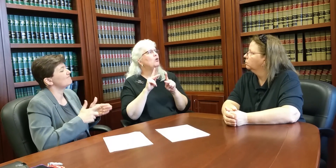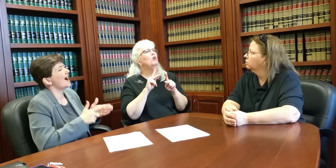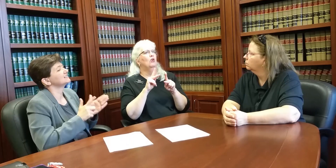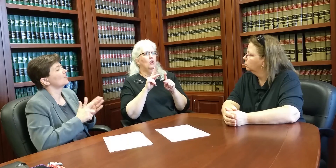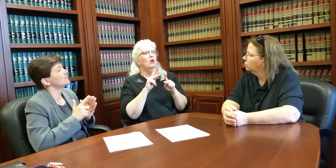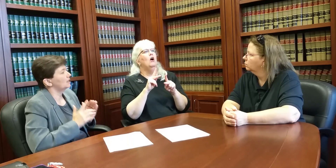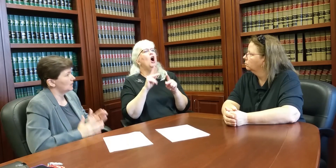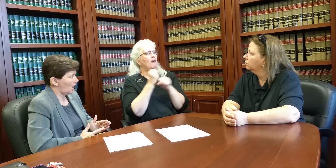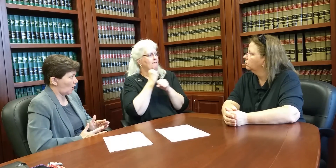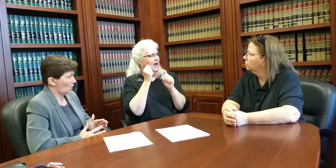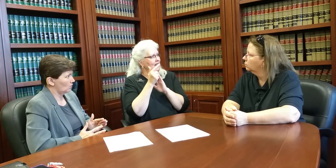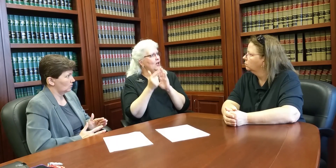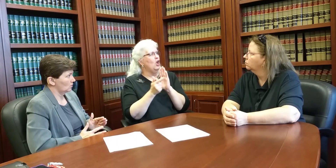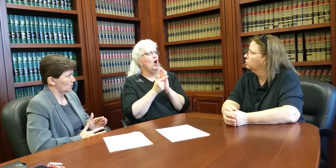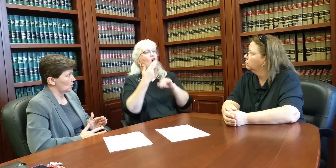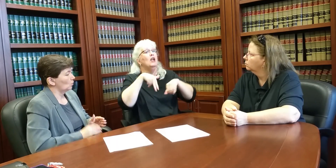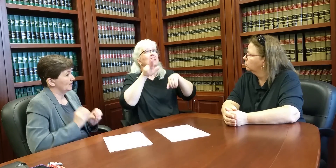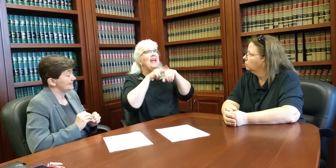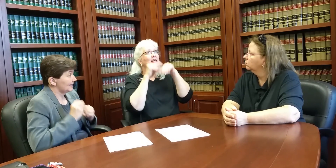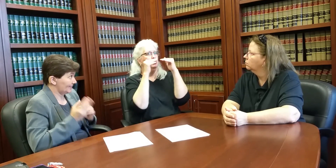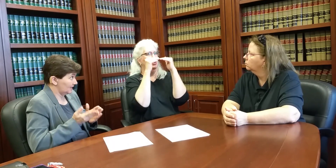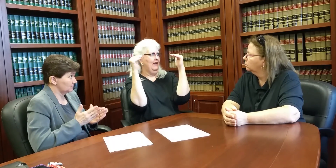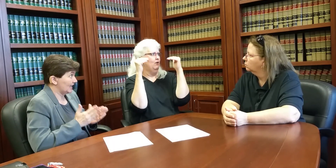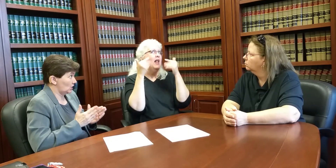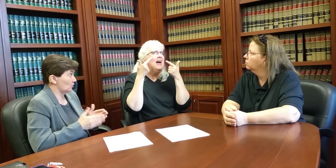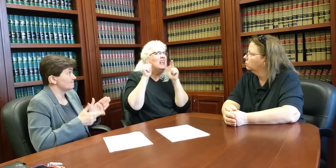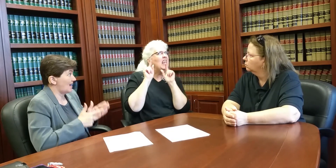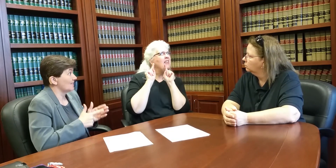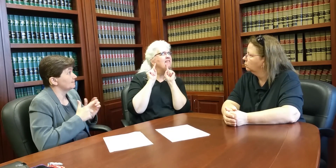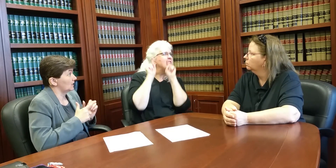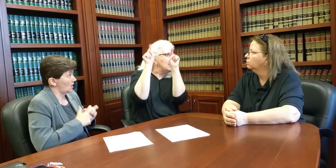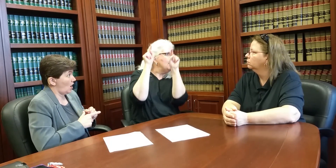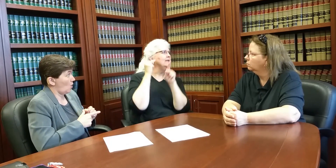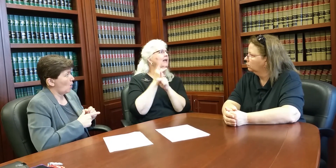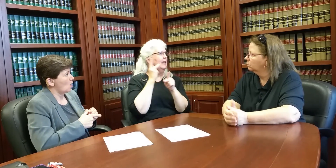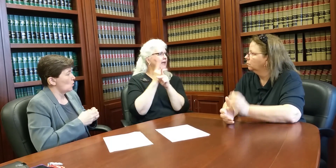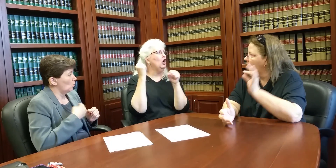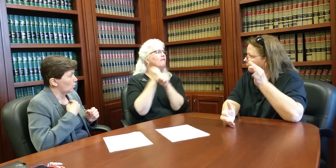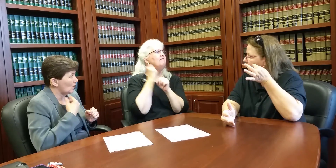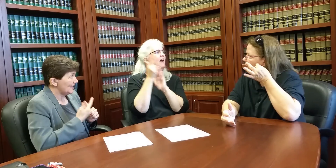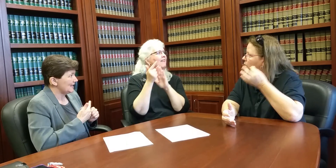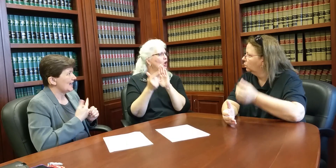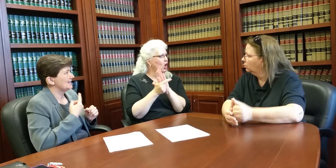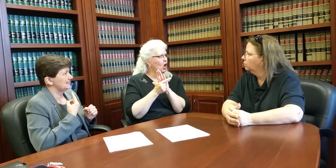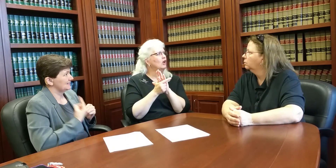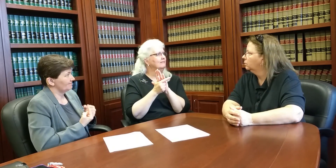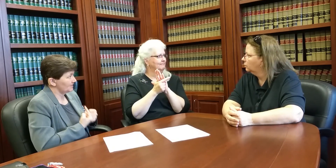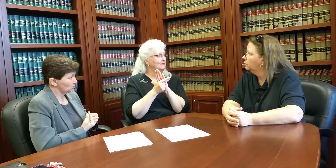fight the law. We need to let them take care of fighting the law. We, as